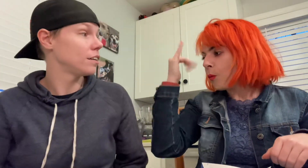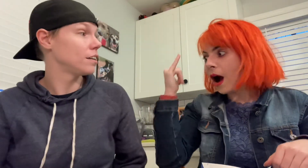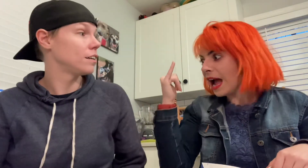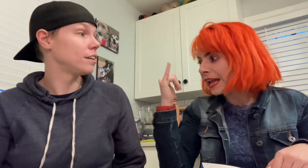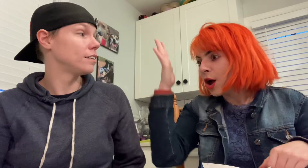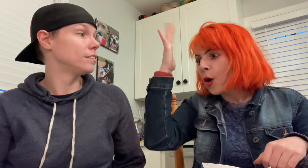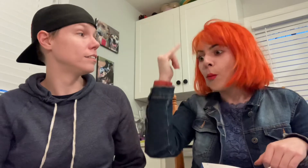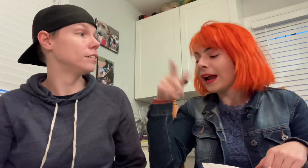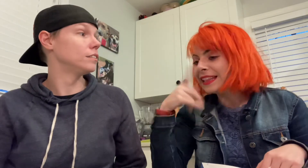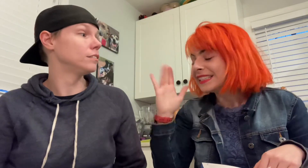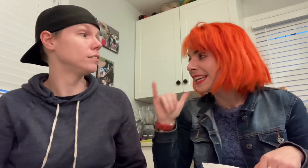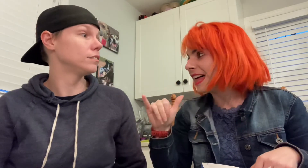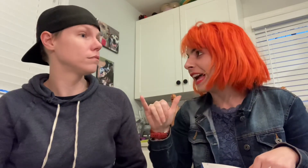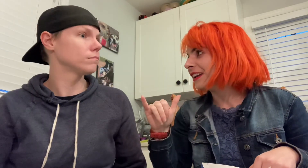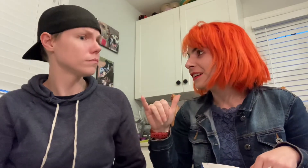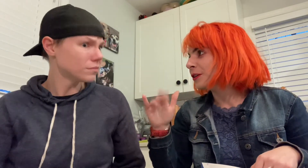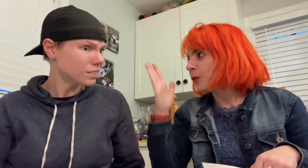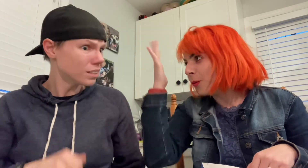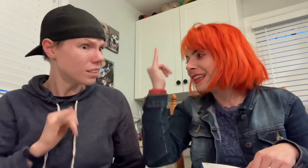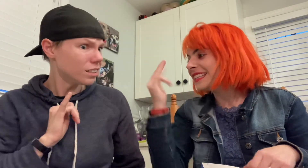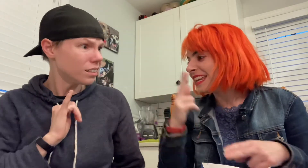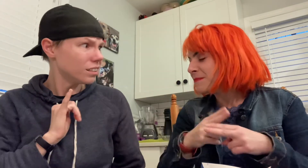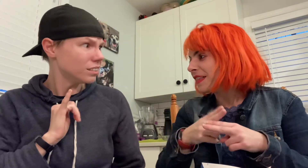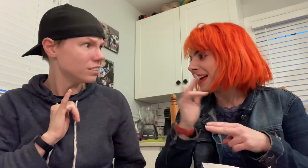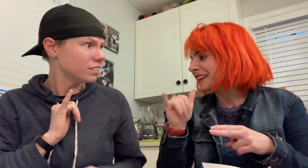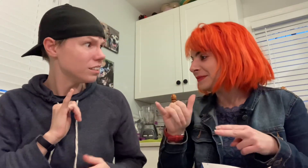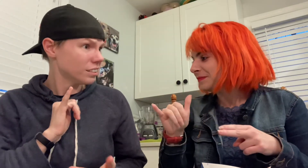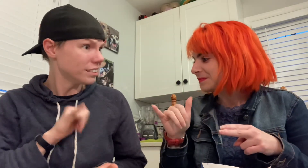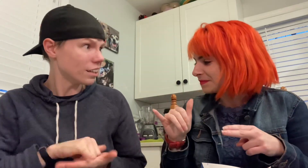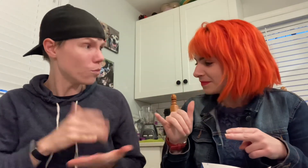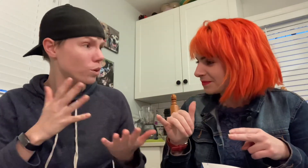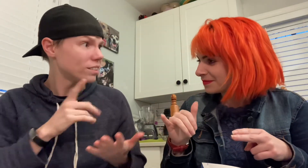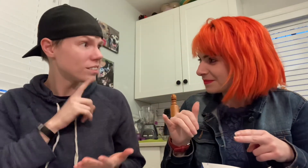Why? Why do they say that? Why is it named that?